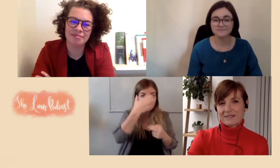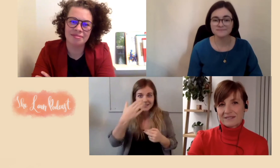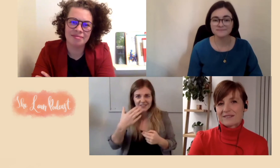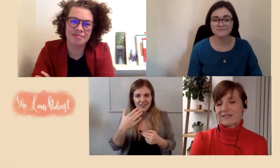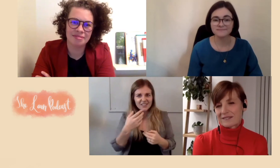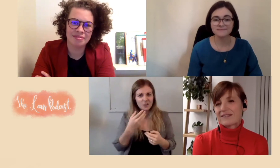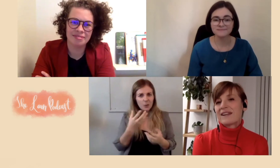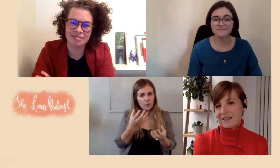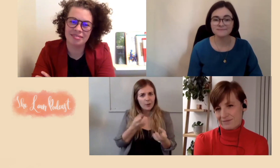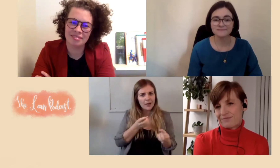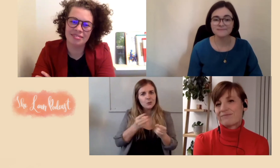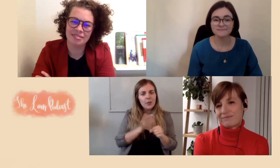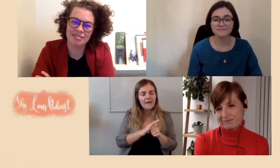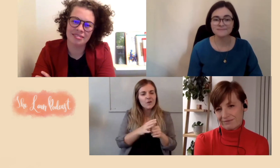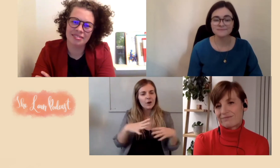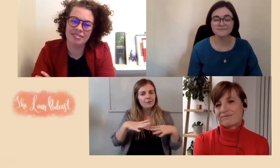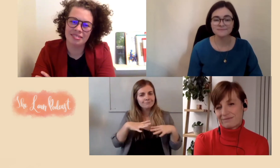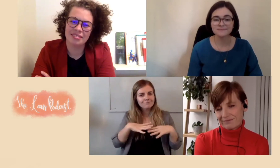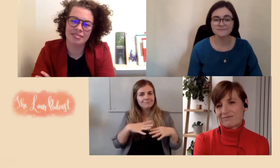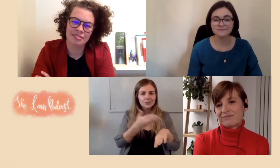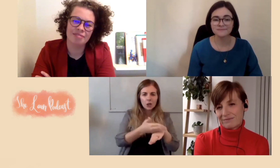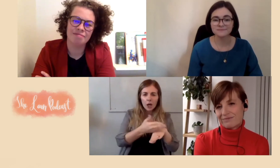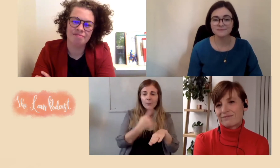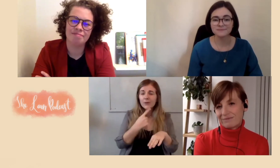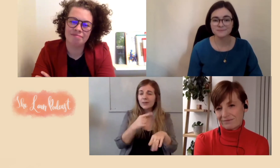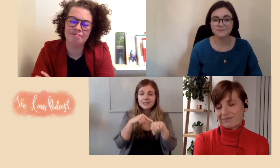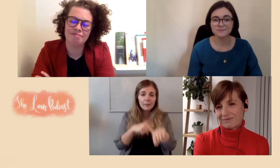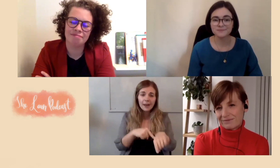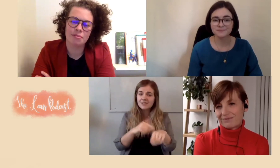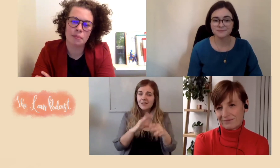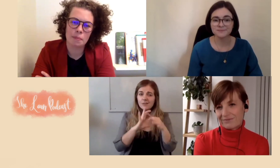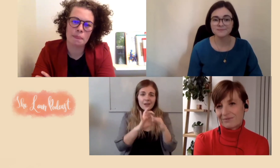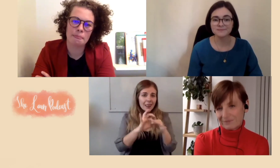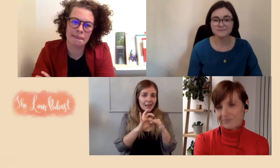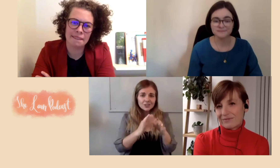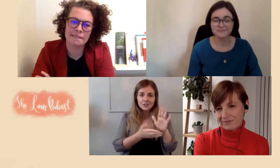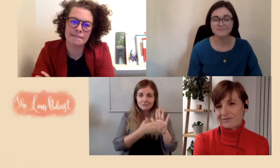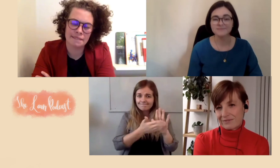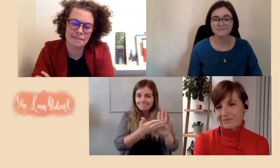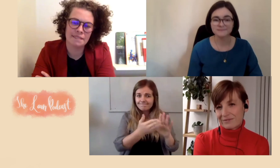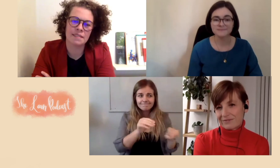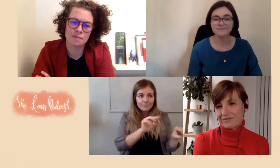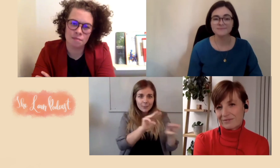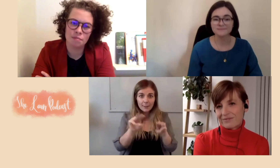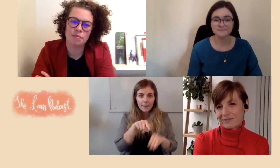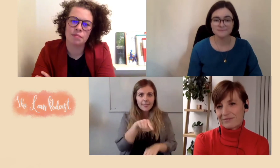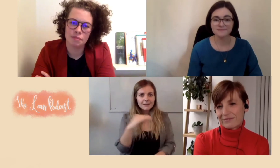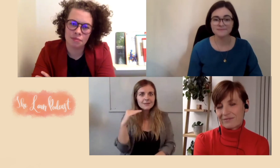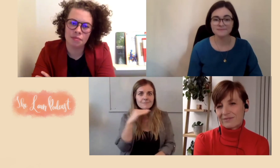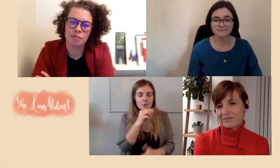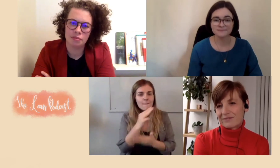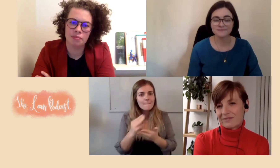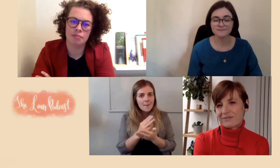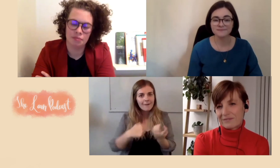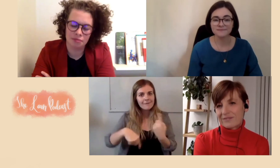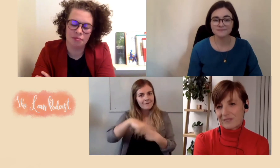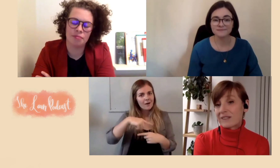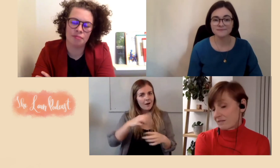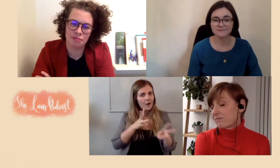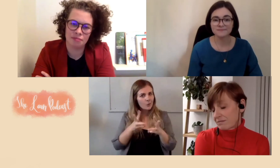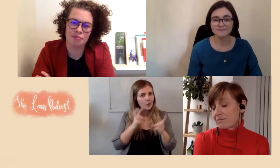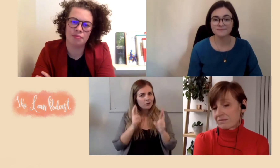I think it's also around the relationships that we form with people, because that's a really important part of our work as well, isn't it?